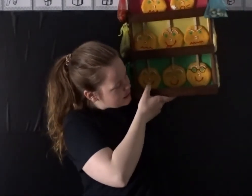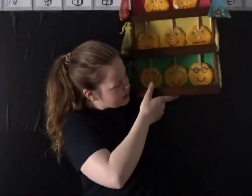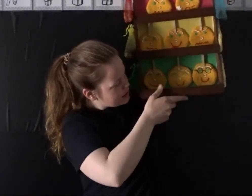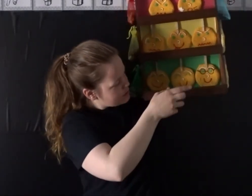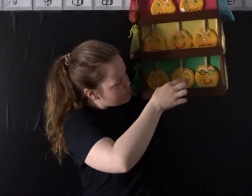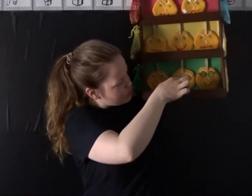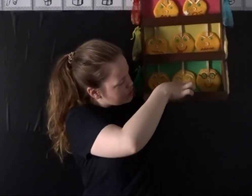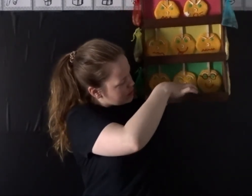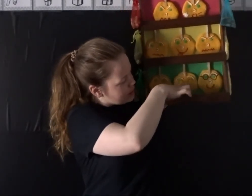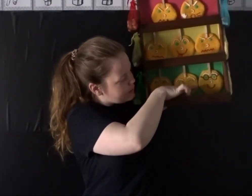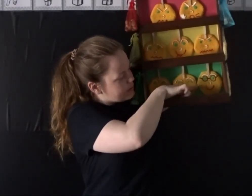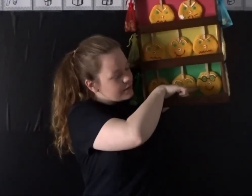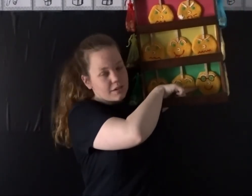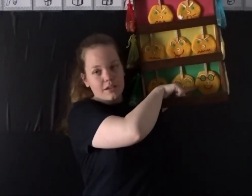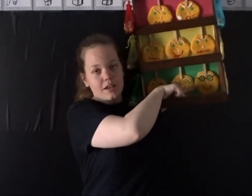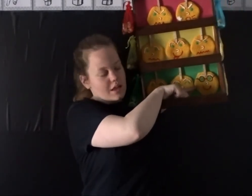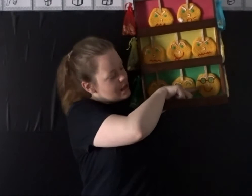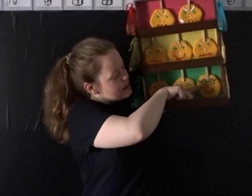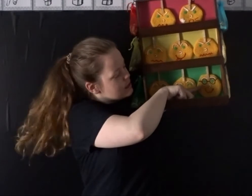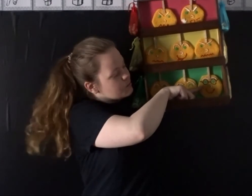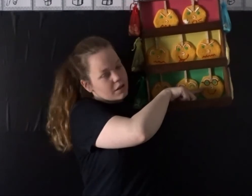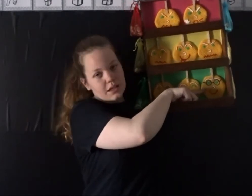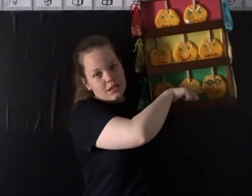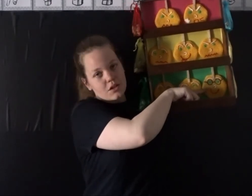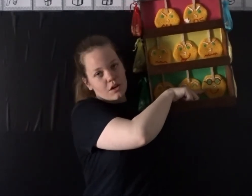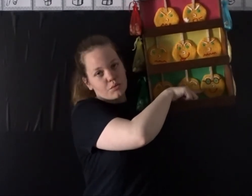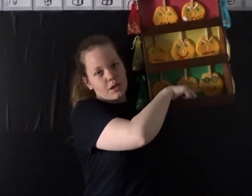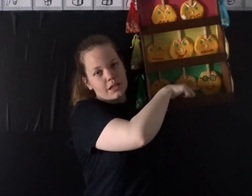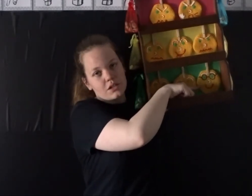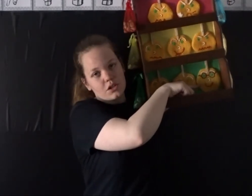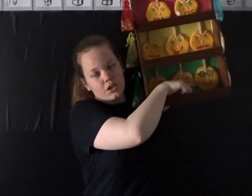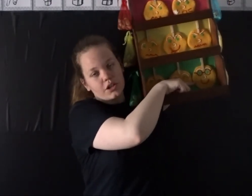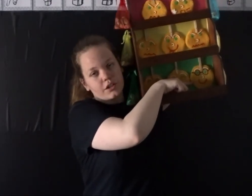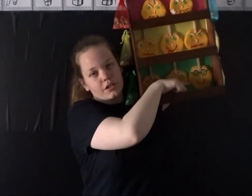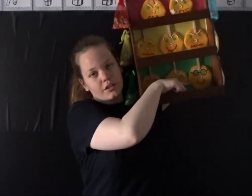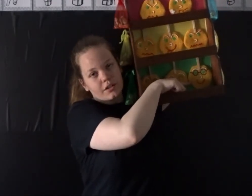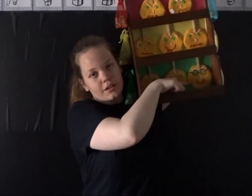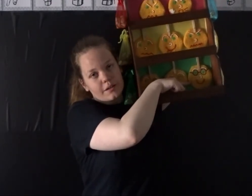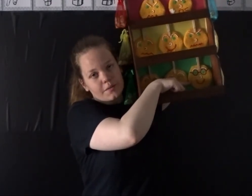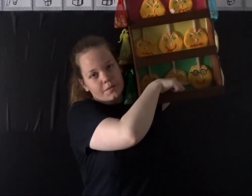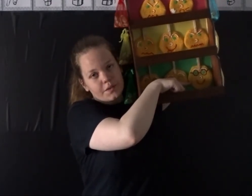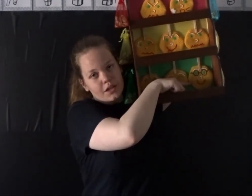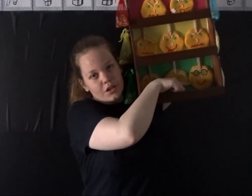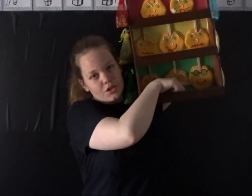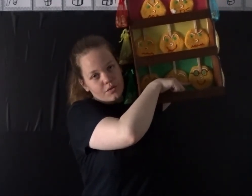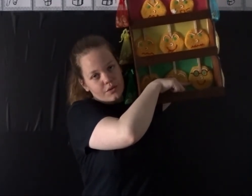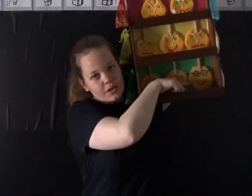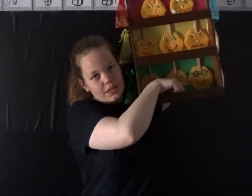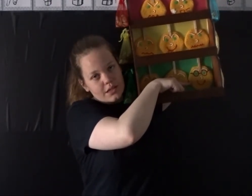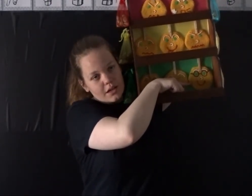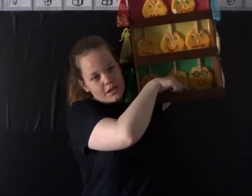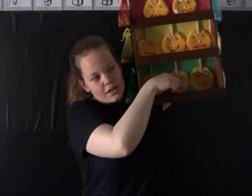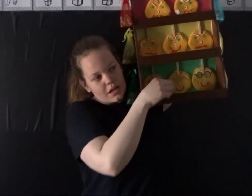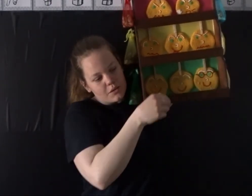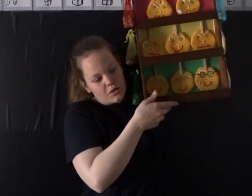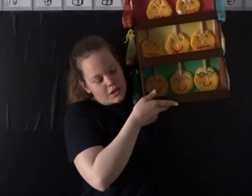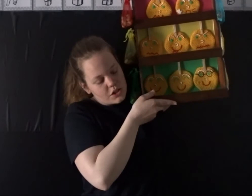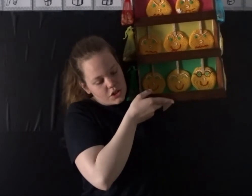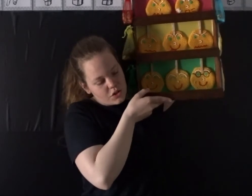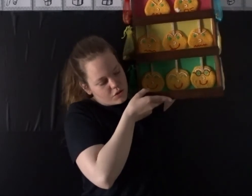next emotion, this one is called ready to learn. So for the sign that I'm going to use